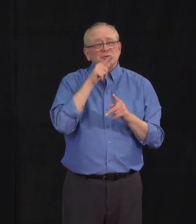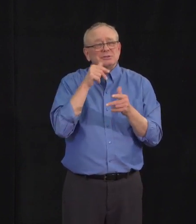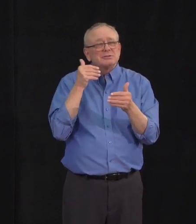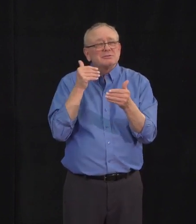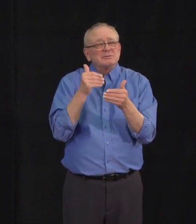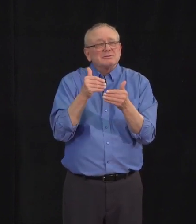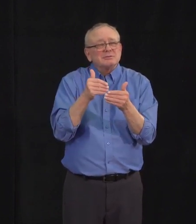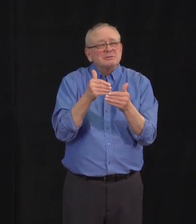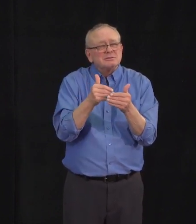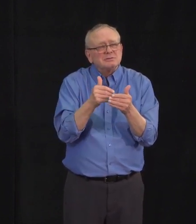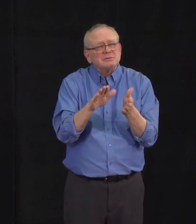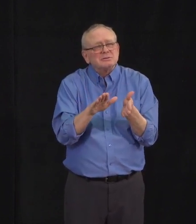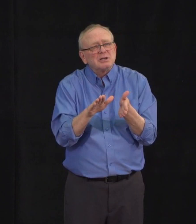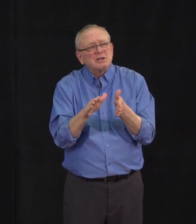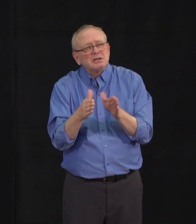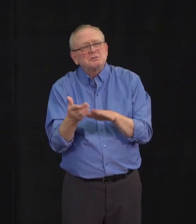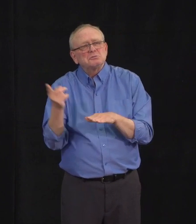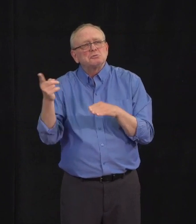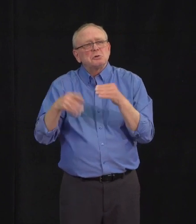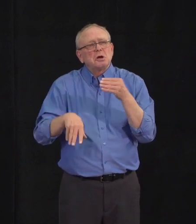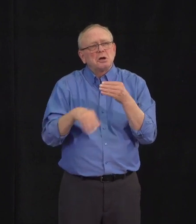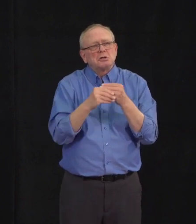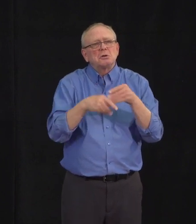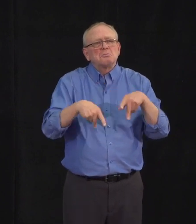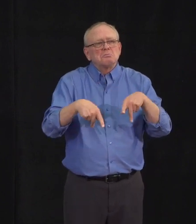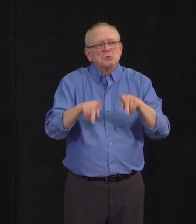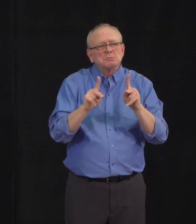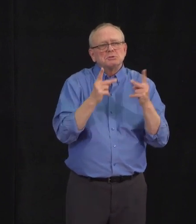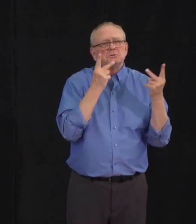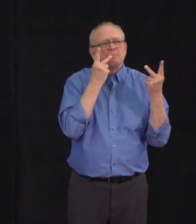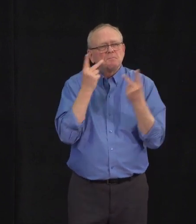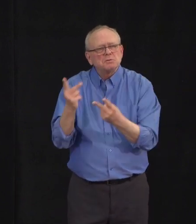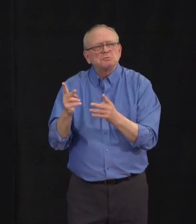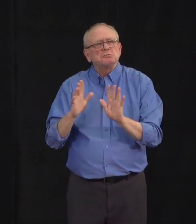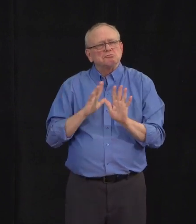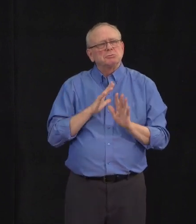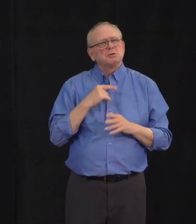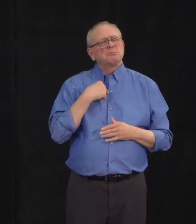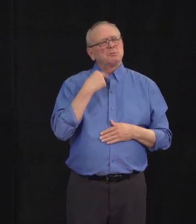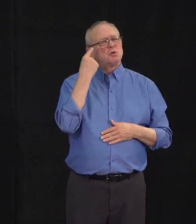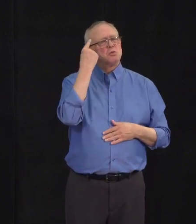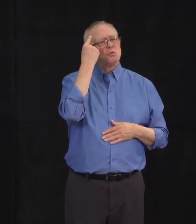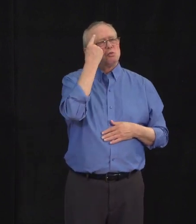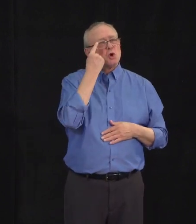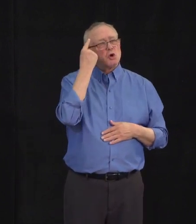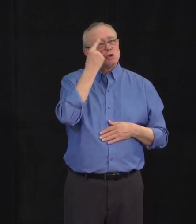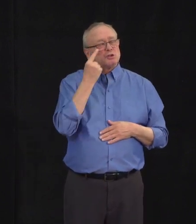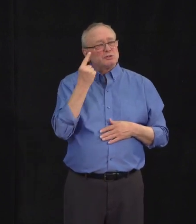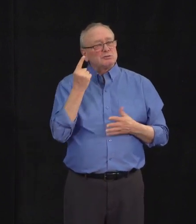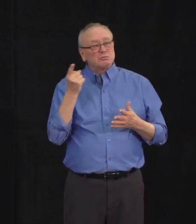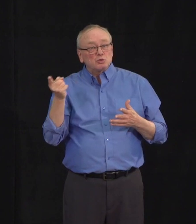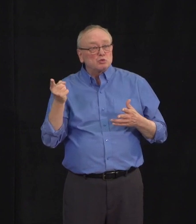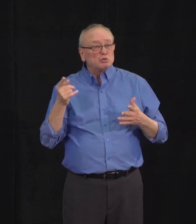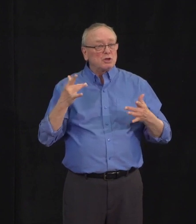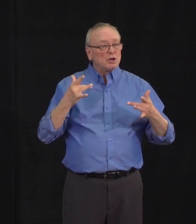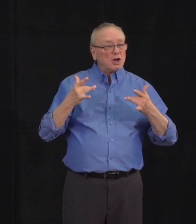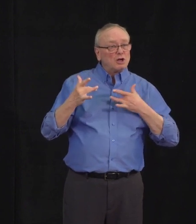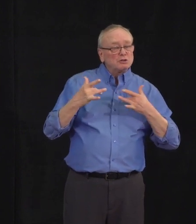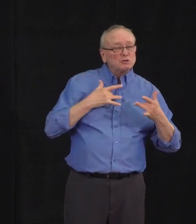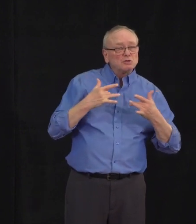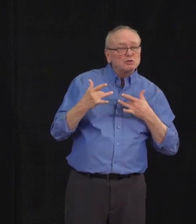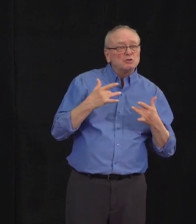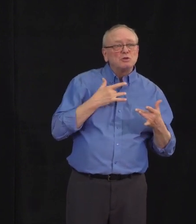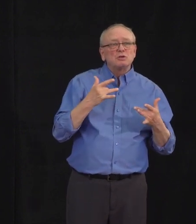concerned are you by what you're hearing about continuing care residents who are dying, who